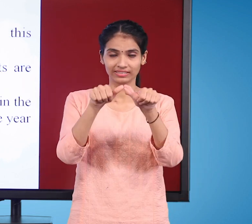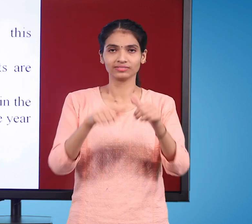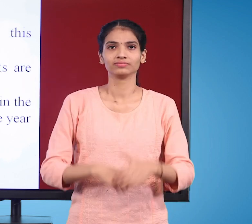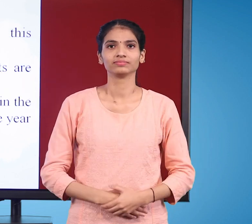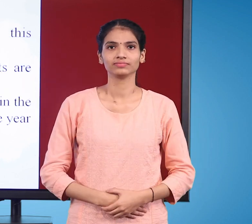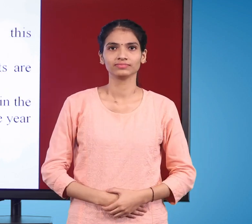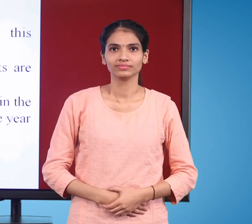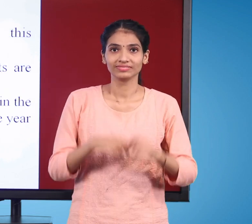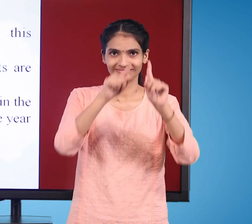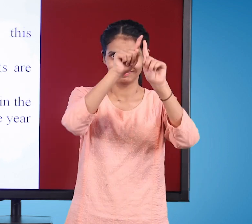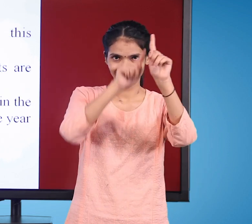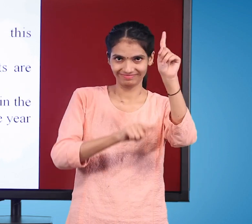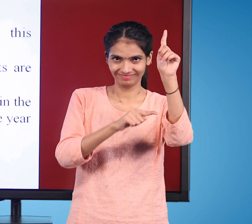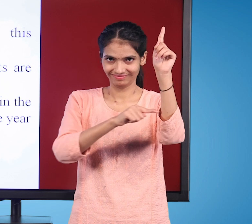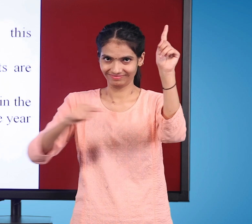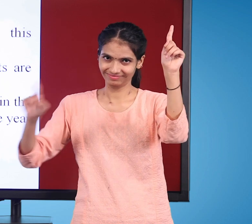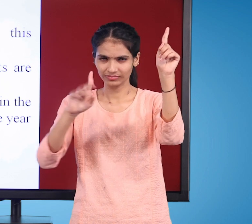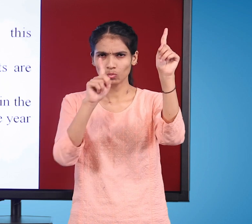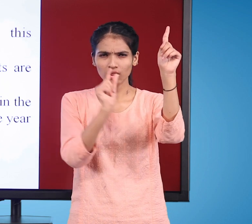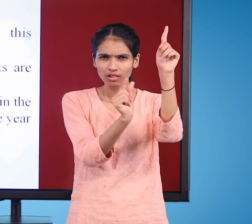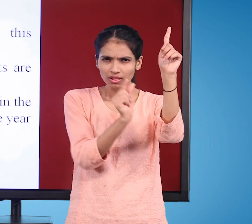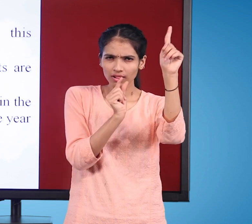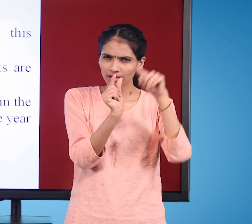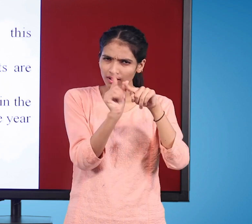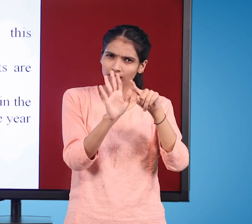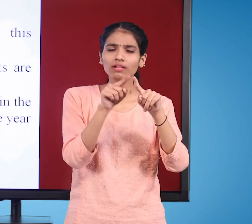A. What is the scale of this graph?